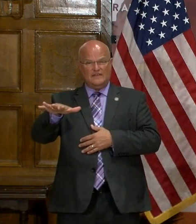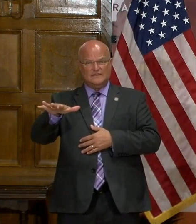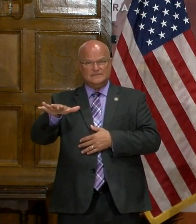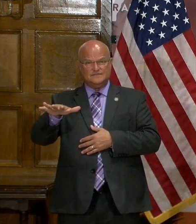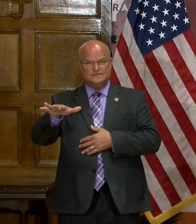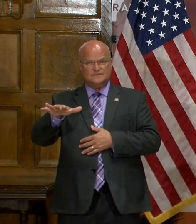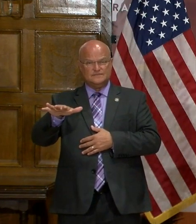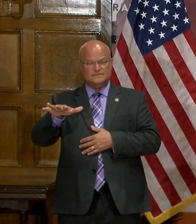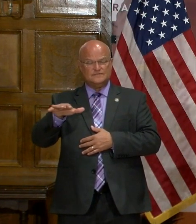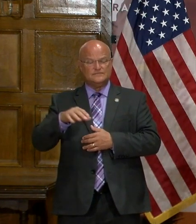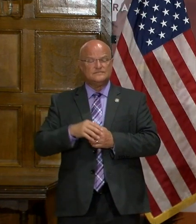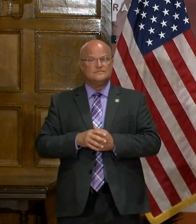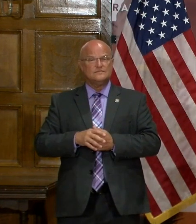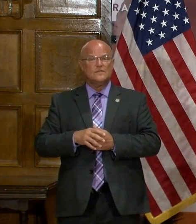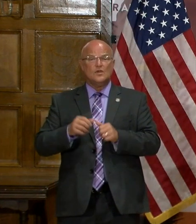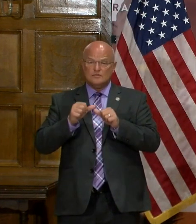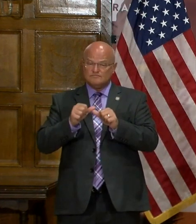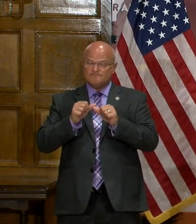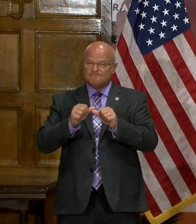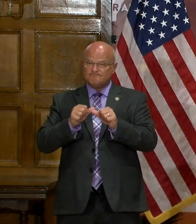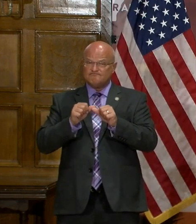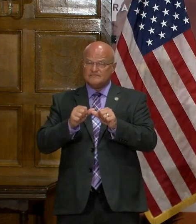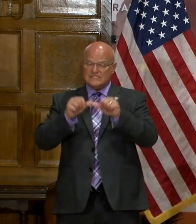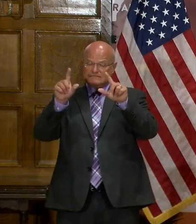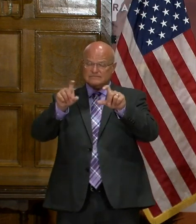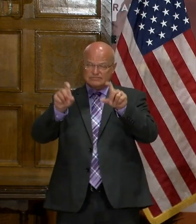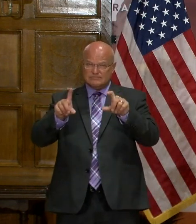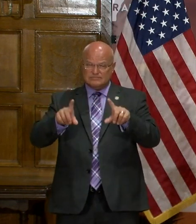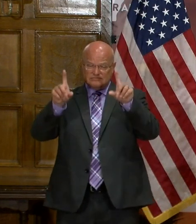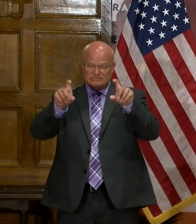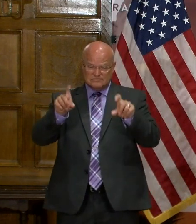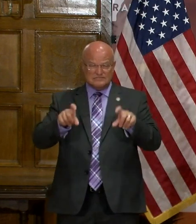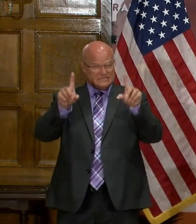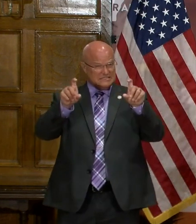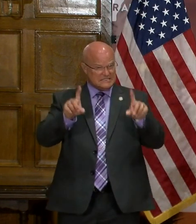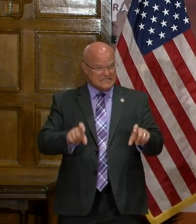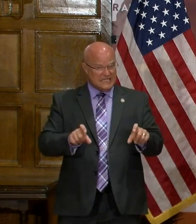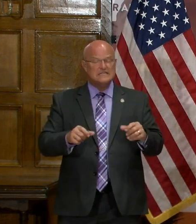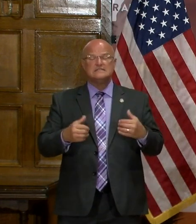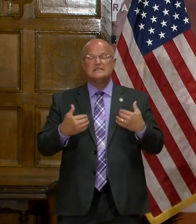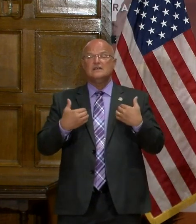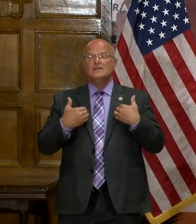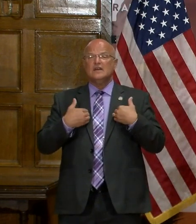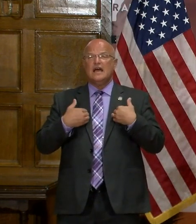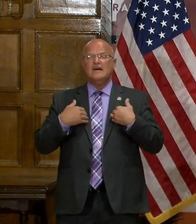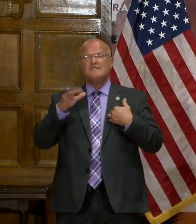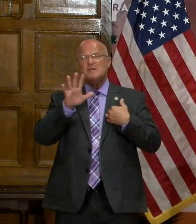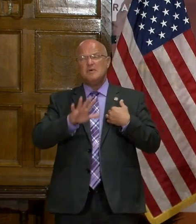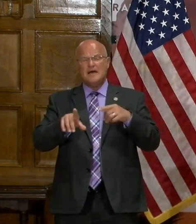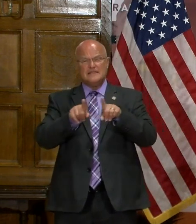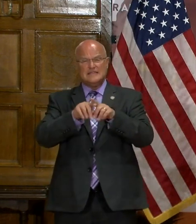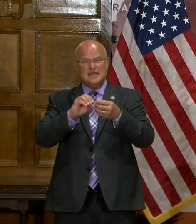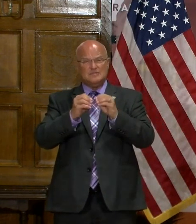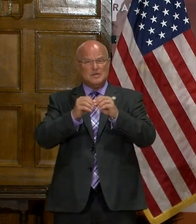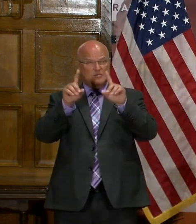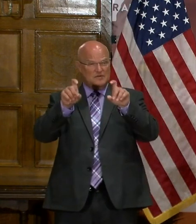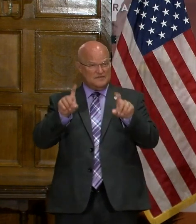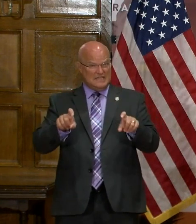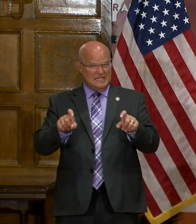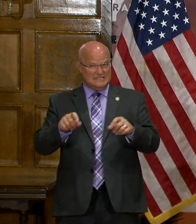3,655. We continue to test. We have about the same number of tests